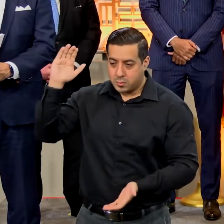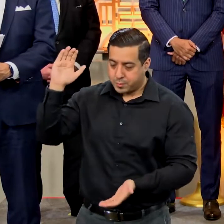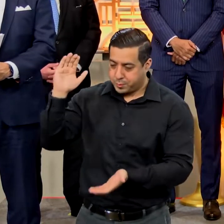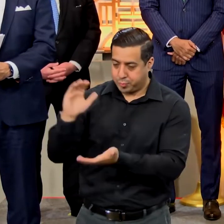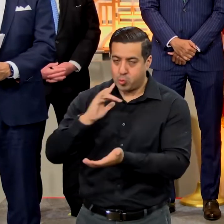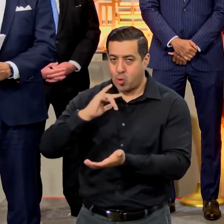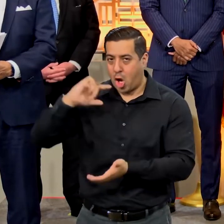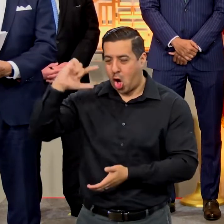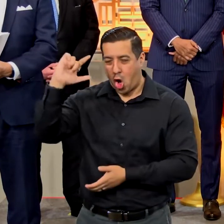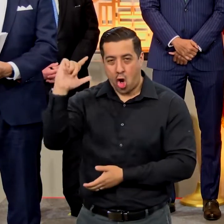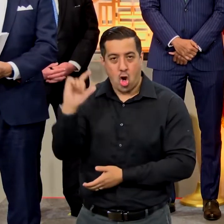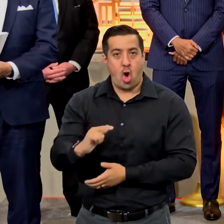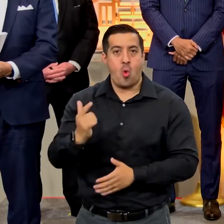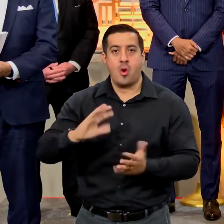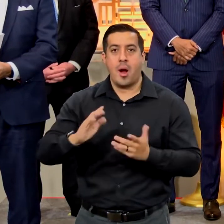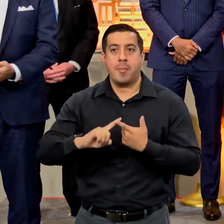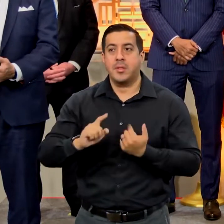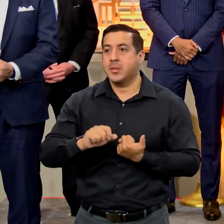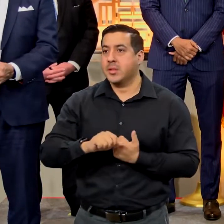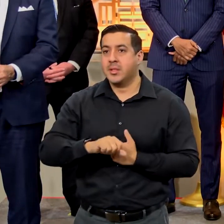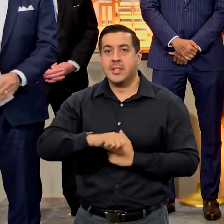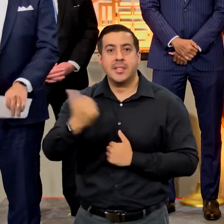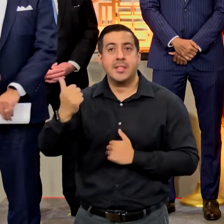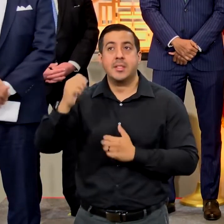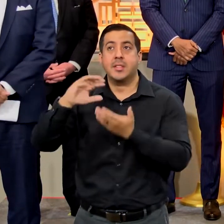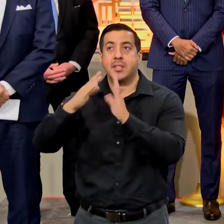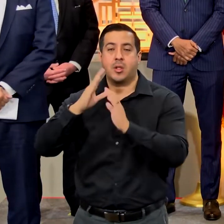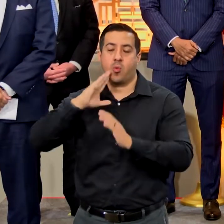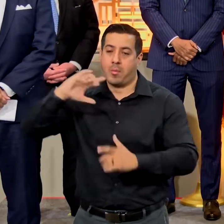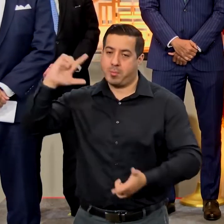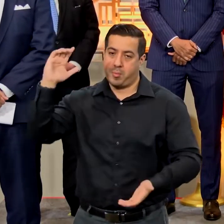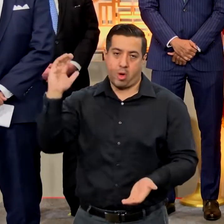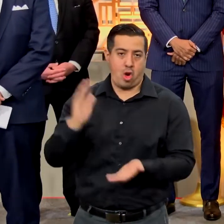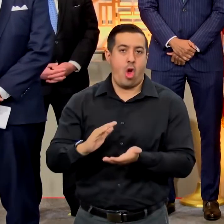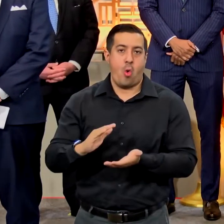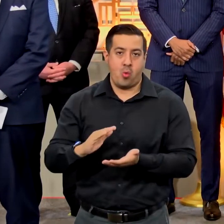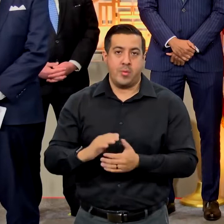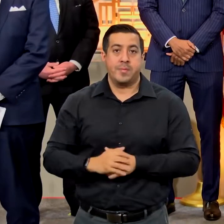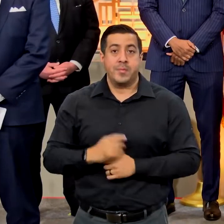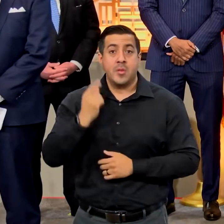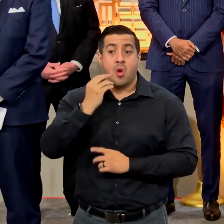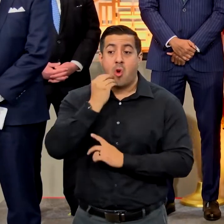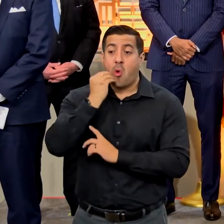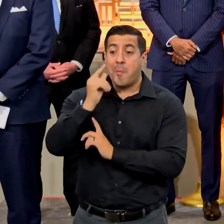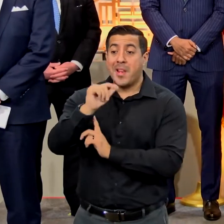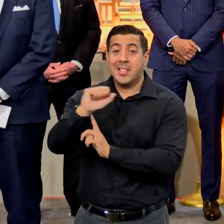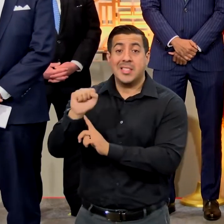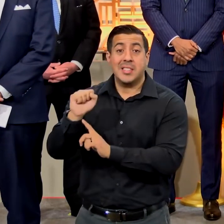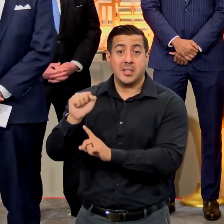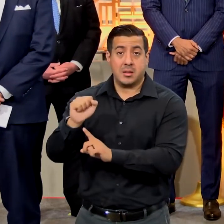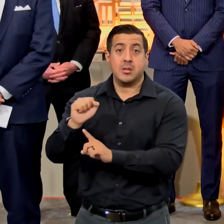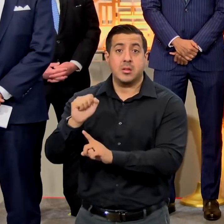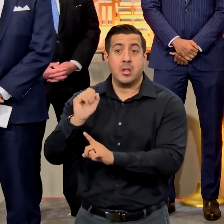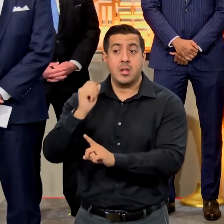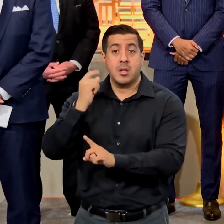level of any major city in the nation. Homelessness in our